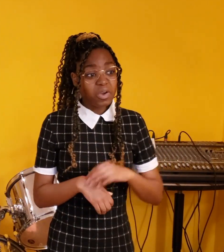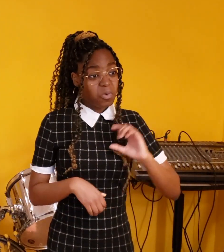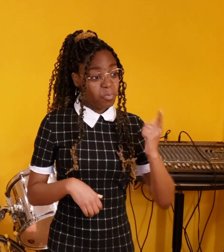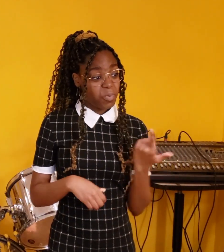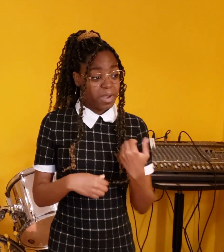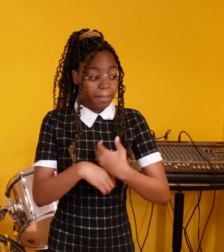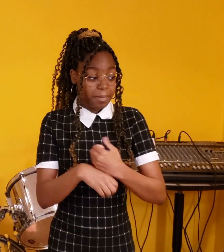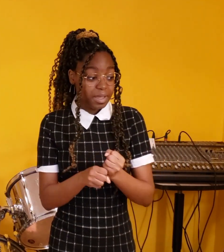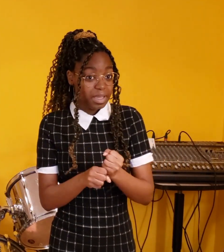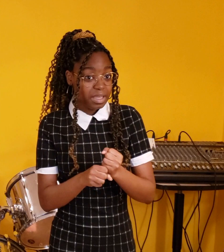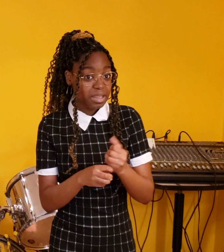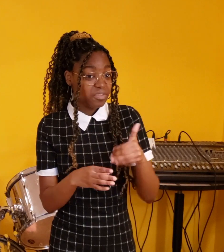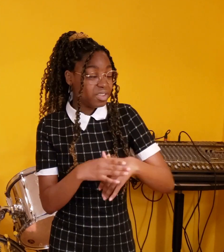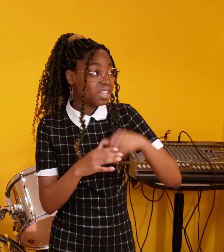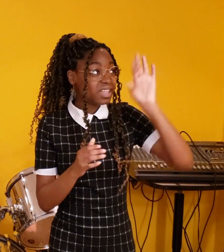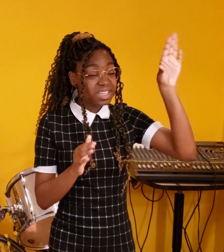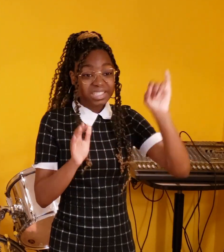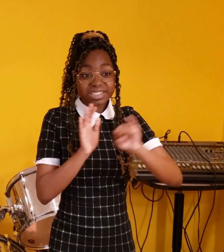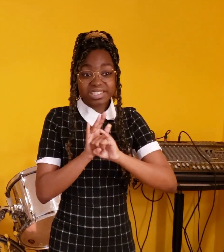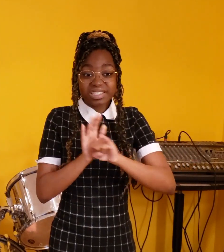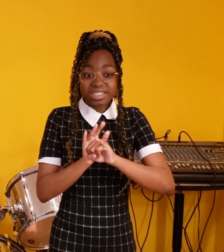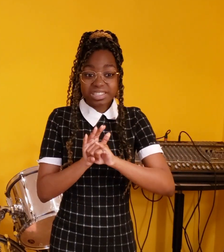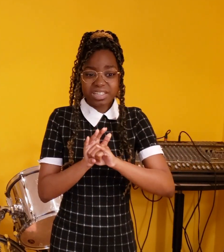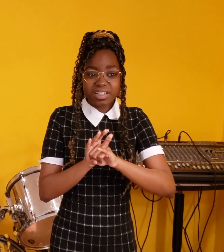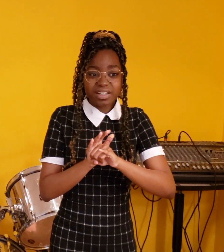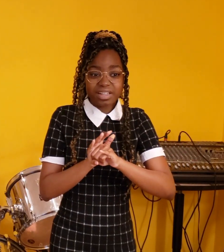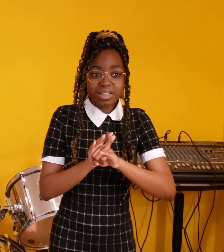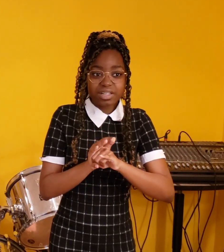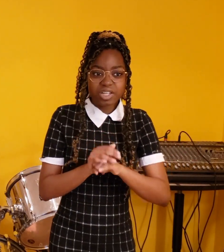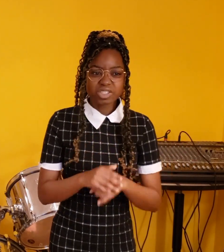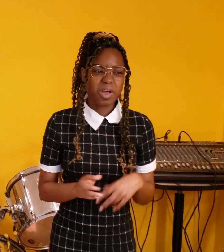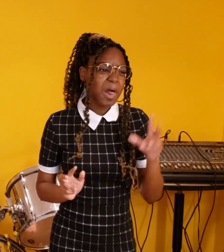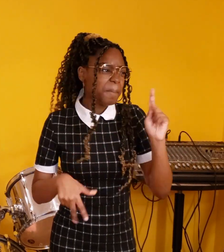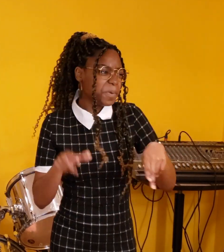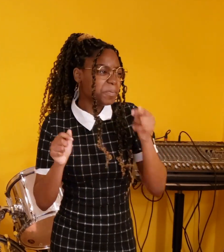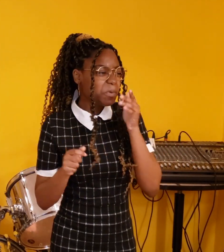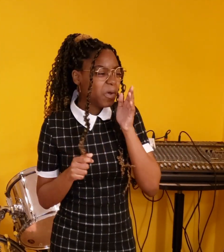you know, don't let all this humanity,